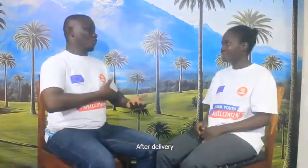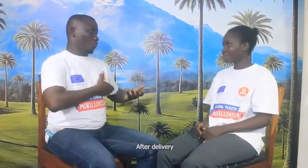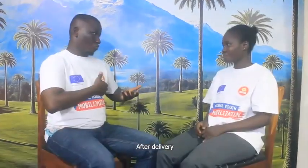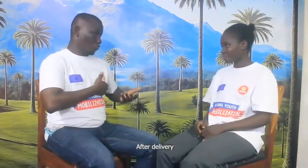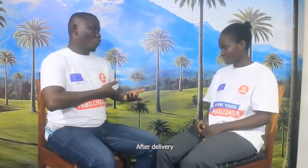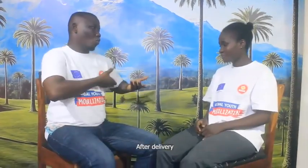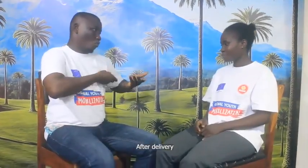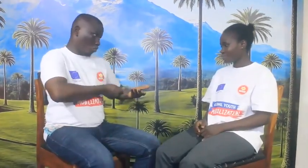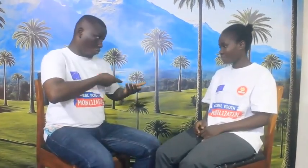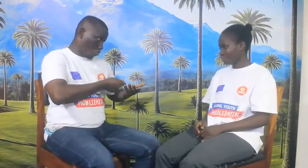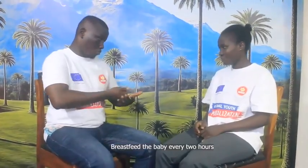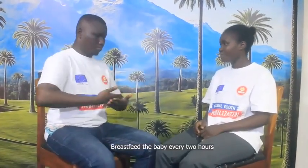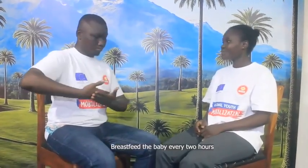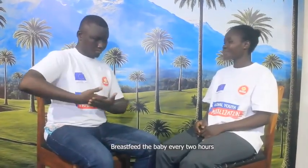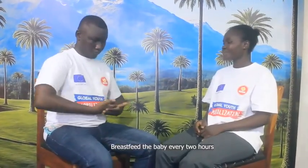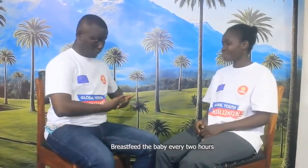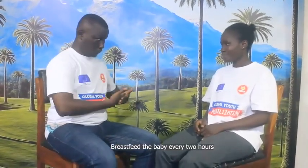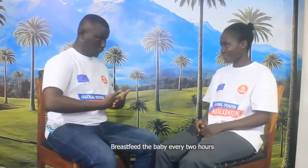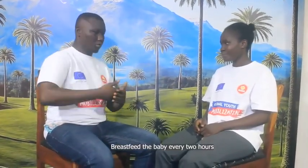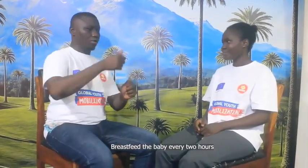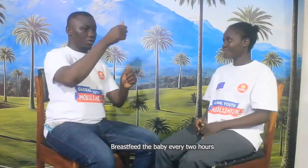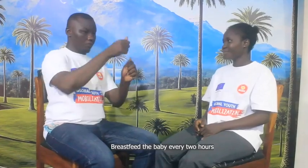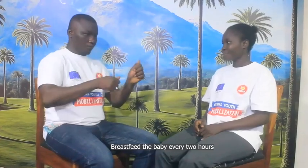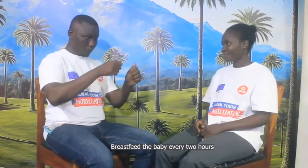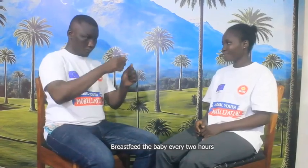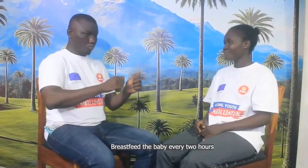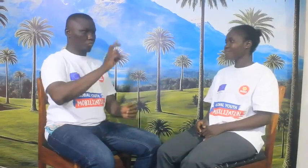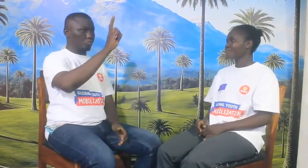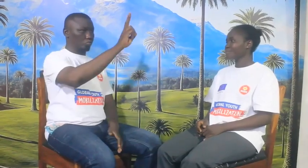After delivery, breastfeed a baby every 2 hours.